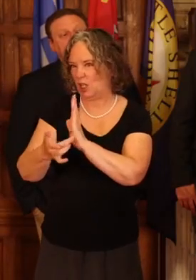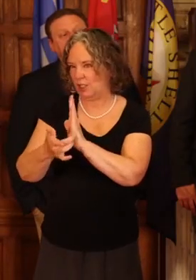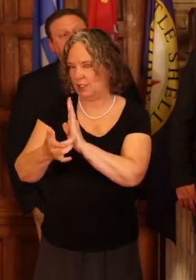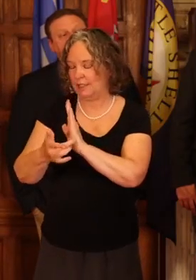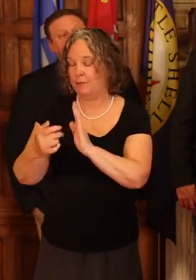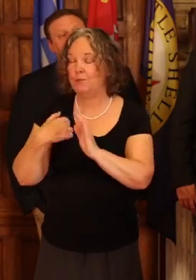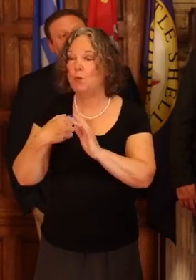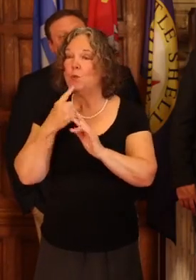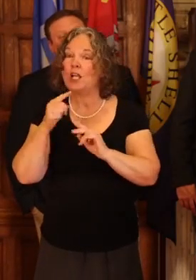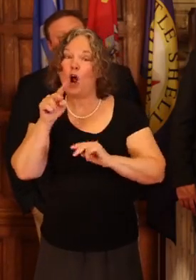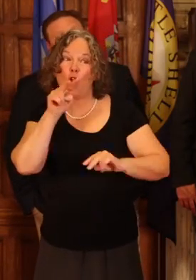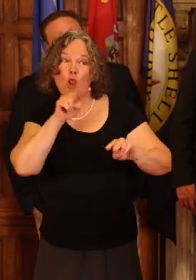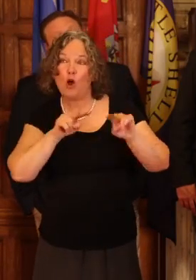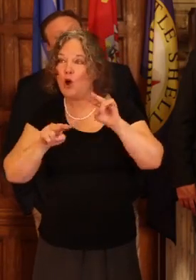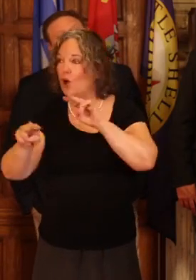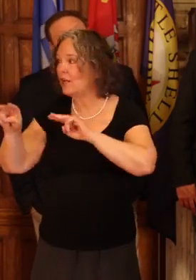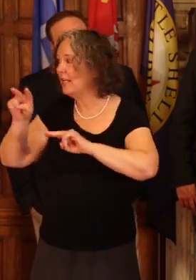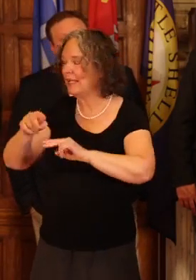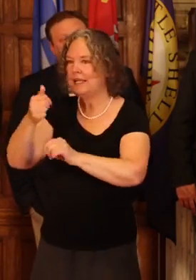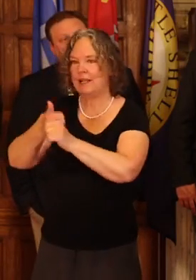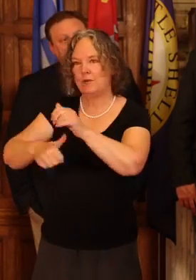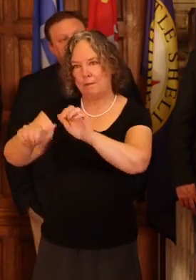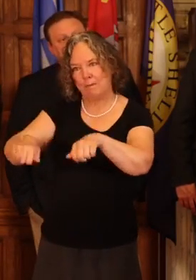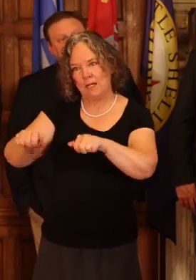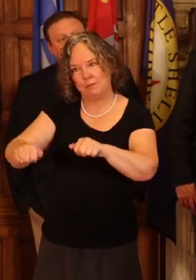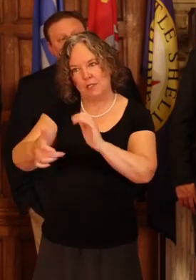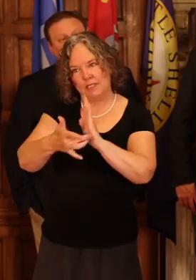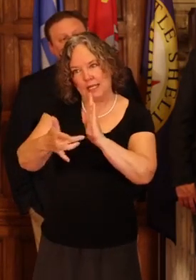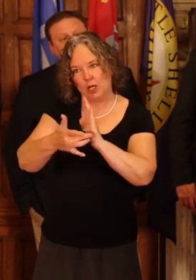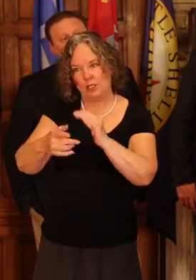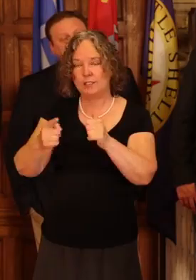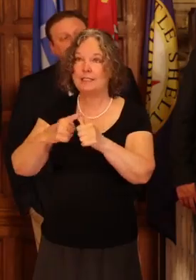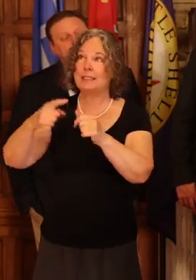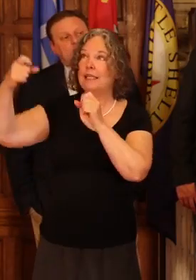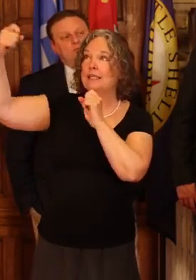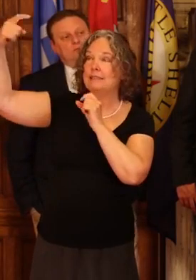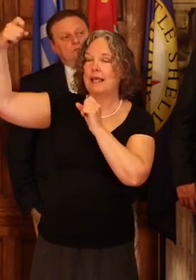technology that's available out there, whether it be via satellite,